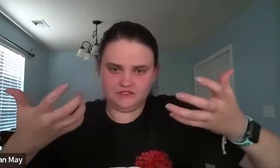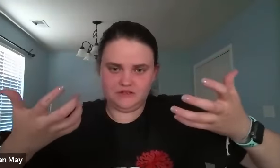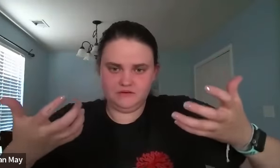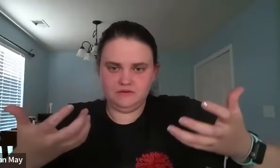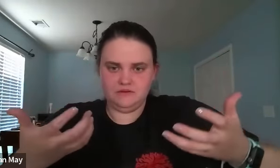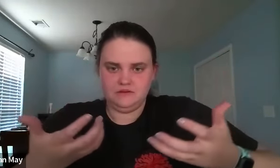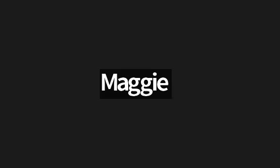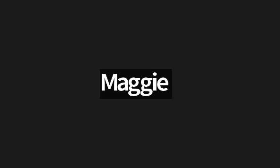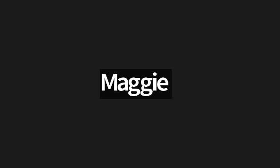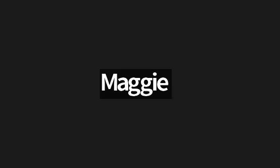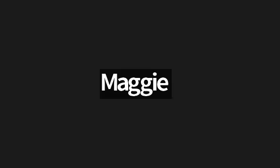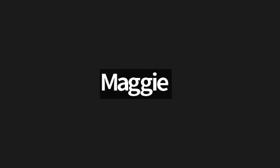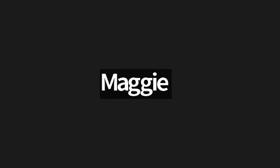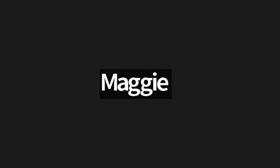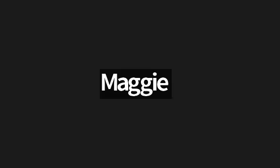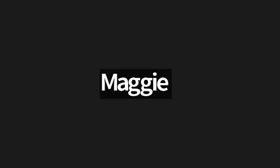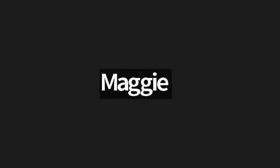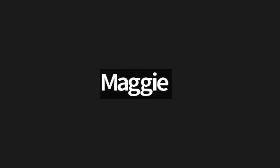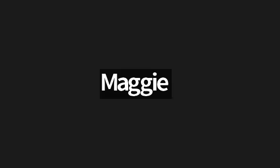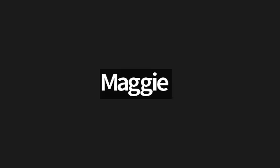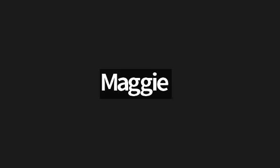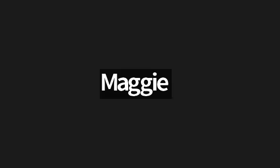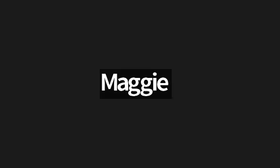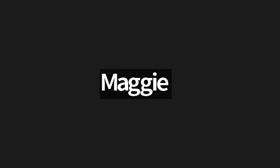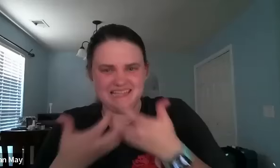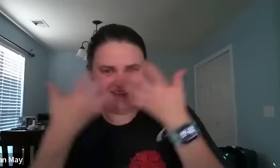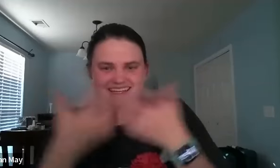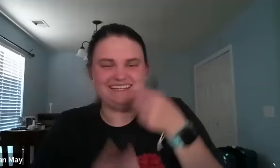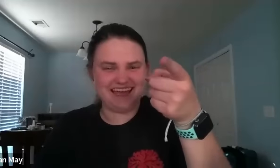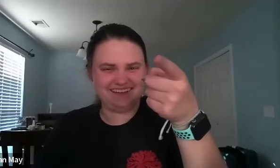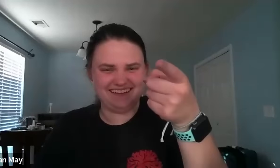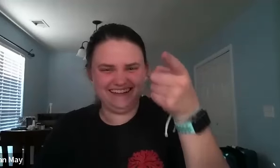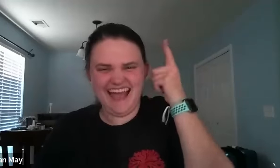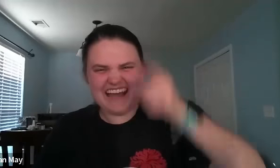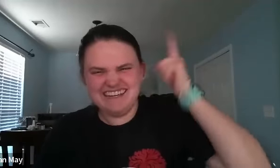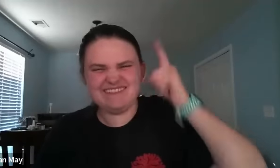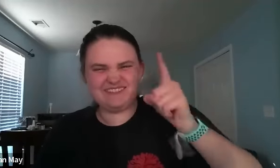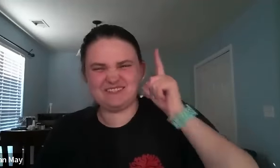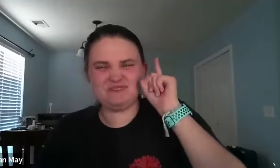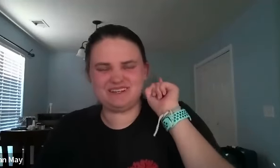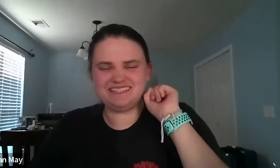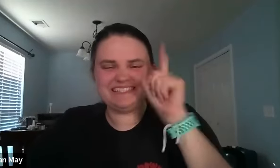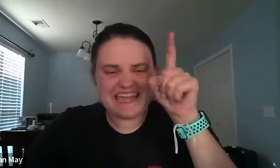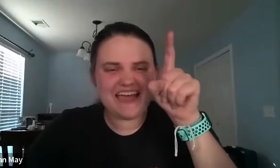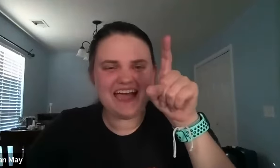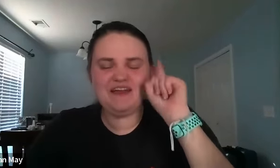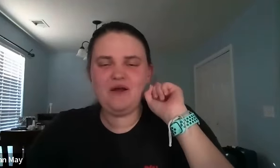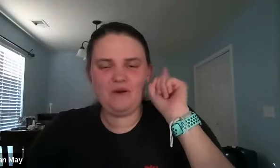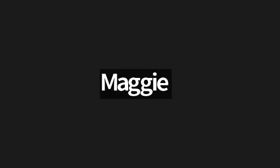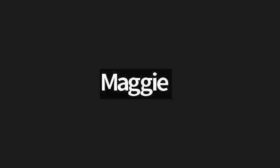slow. And service and Yes, sustainability. Potato salad. Yes, Exactly. I knew either someone's going to say that or ask